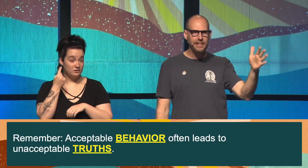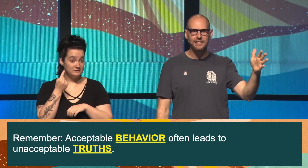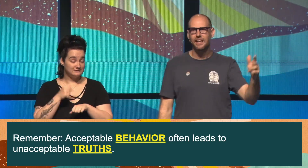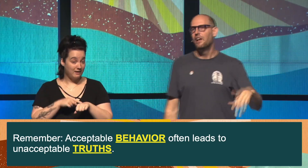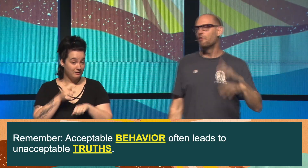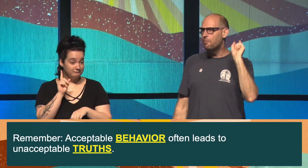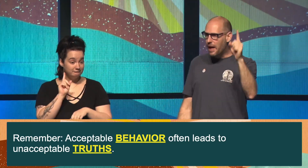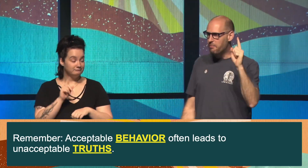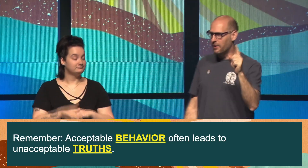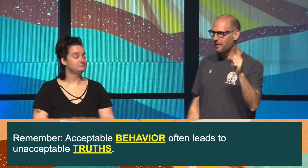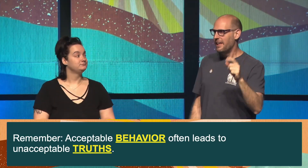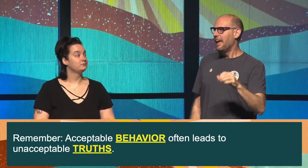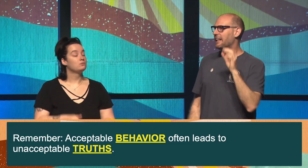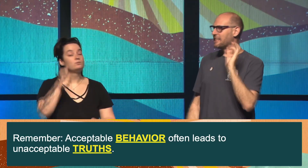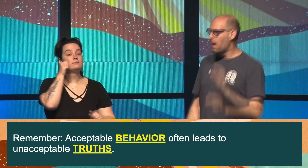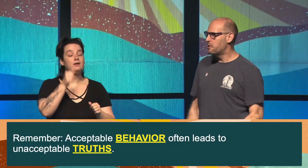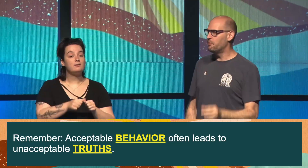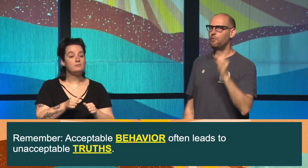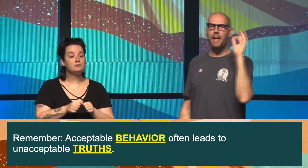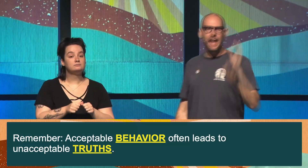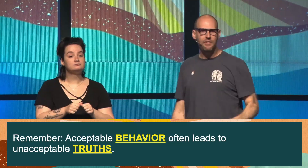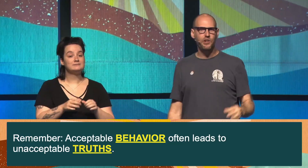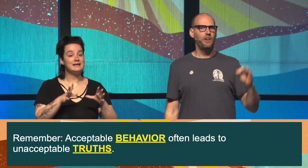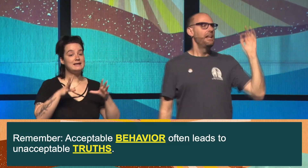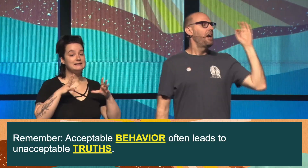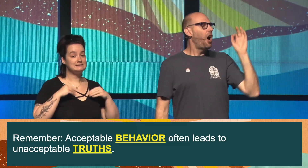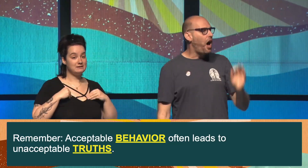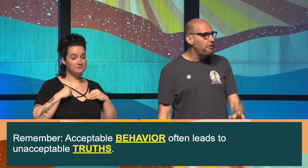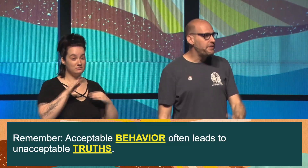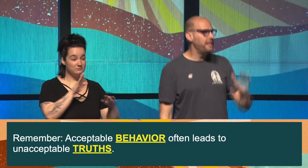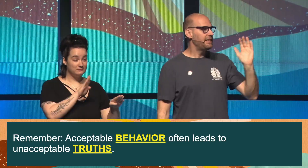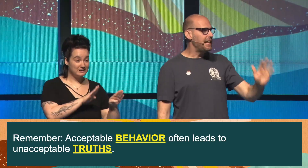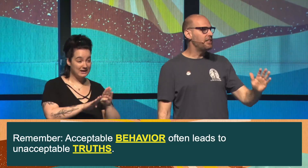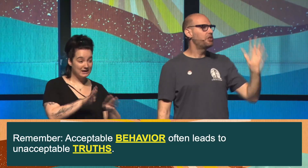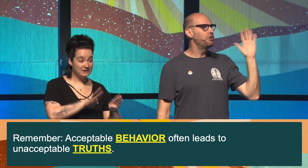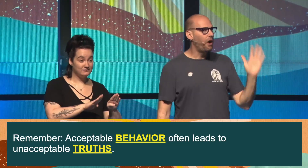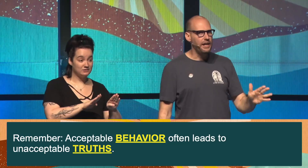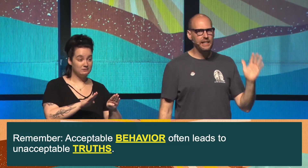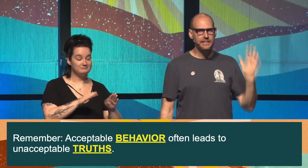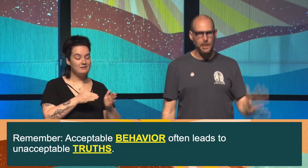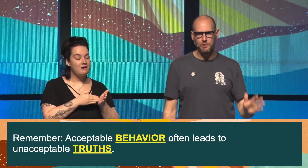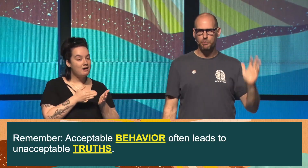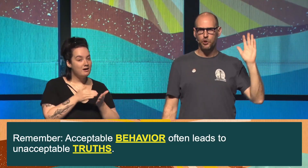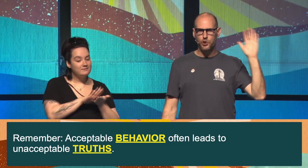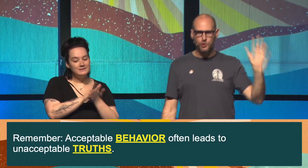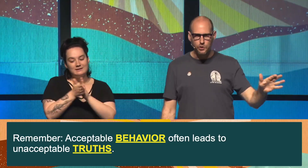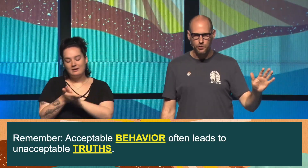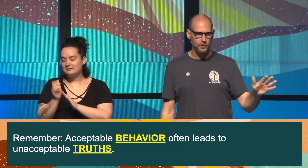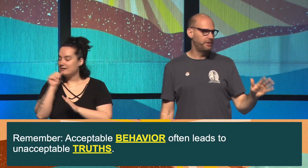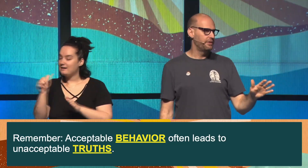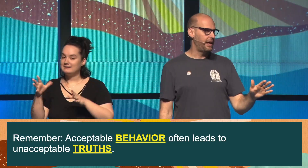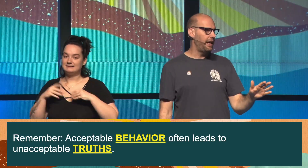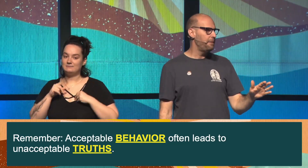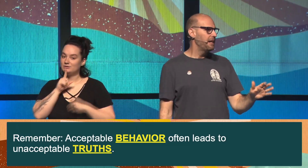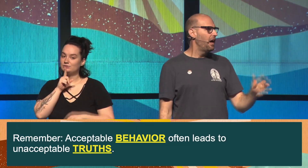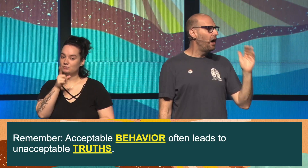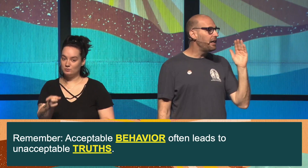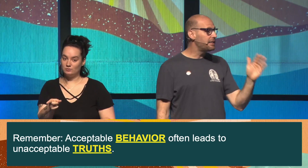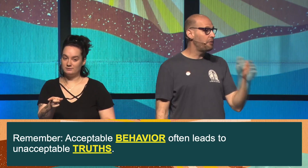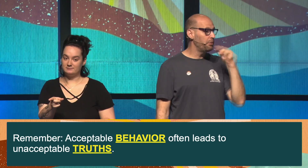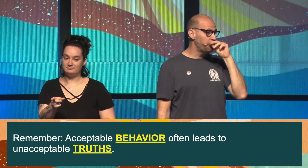Here it is. Remember, acceptable behavior often leads to unacceptable truths,